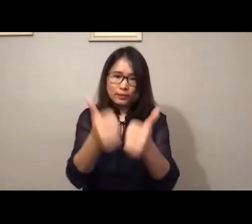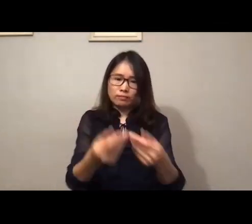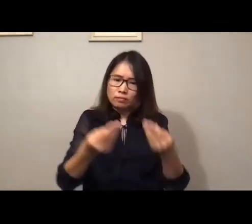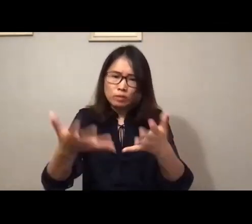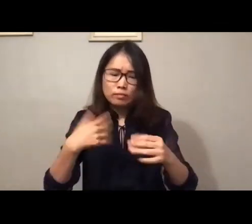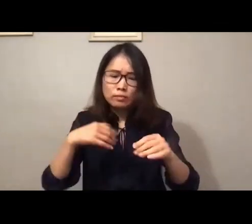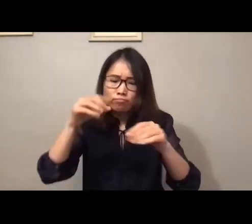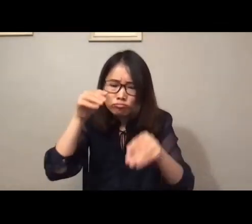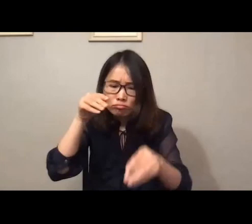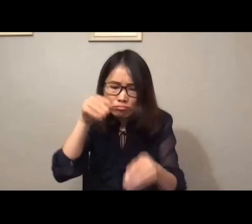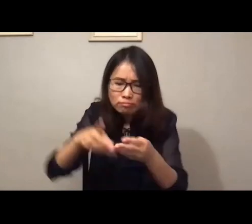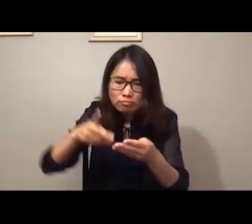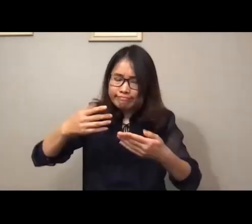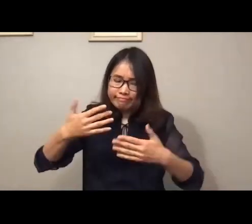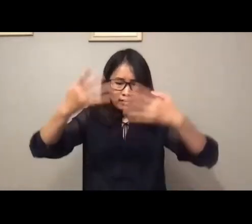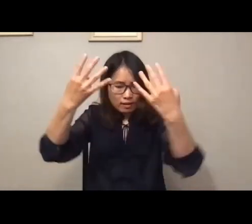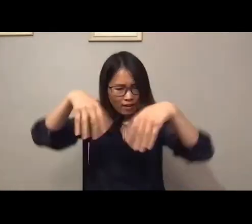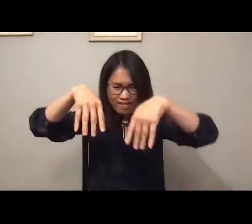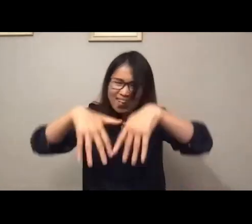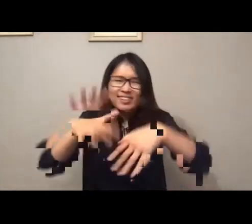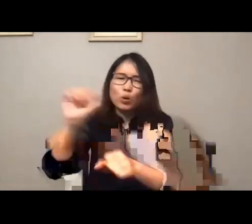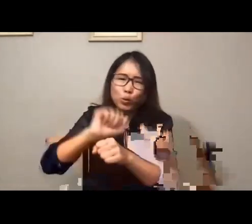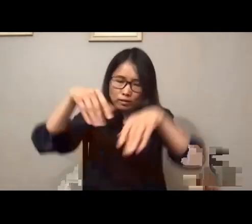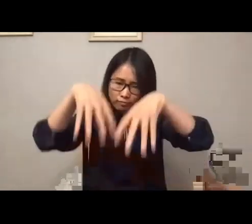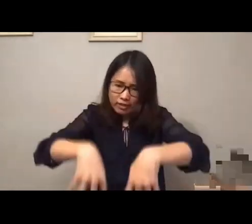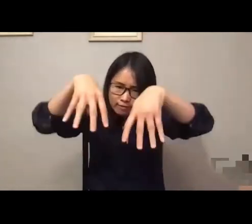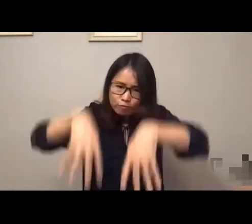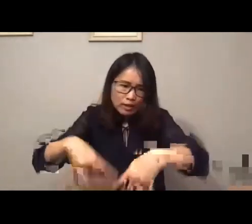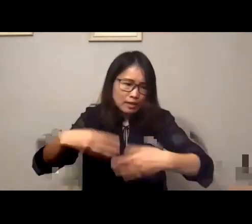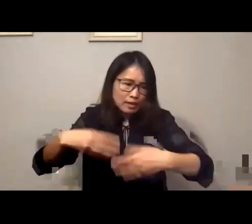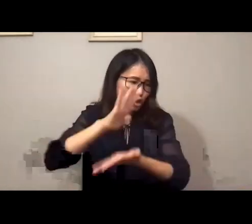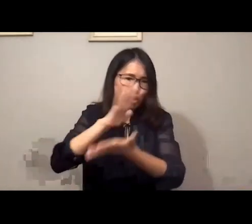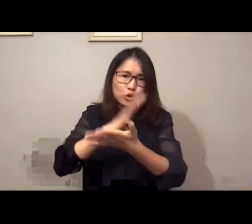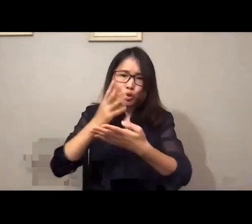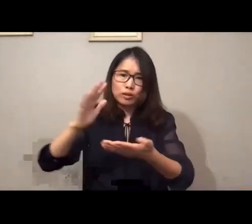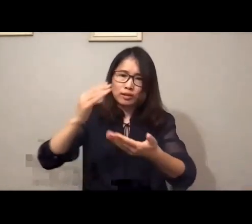living skills. They're taught living skills and they're given what they need